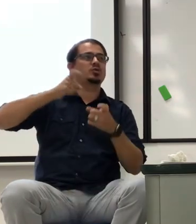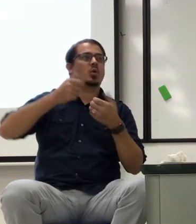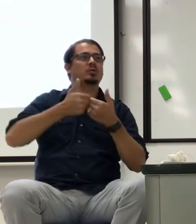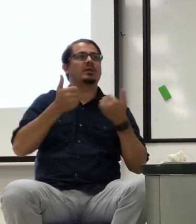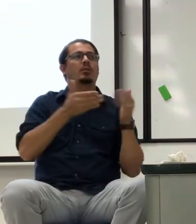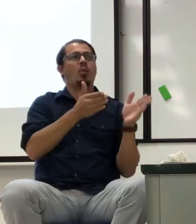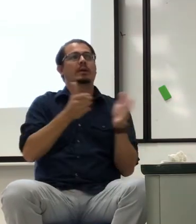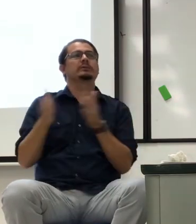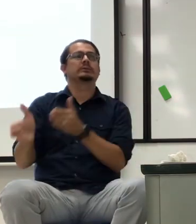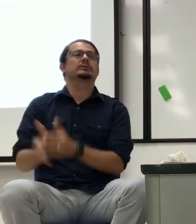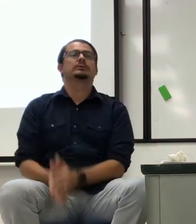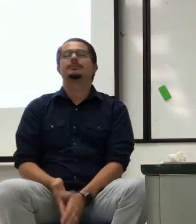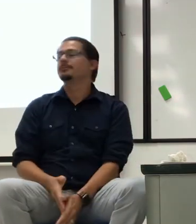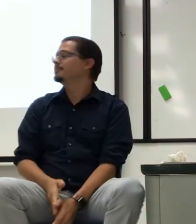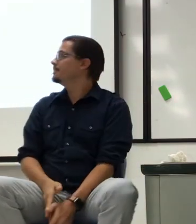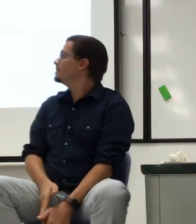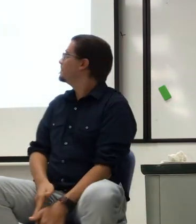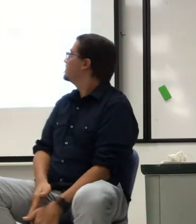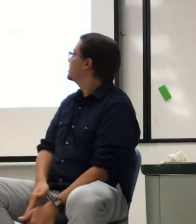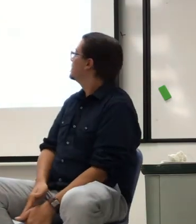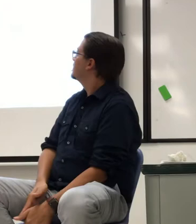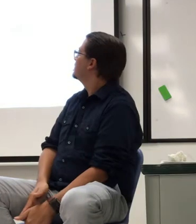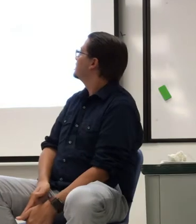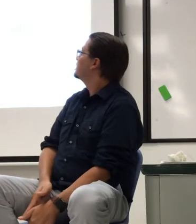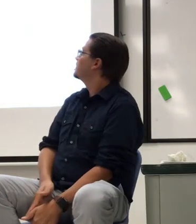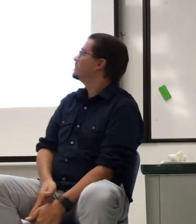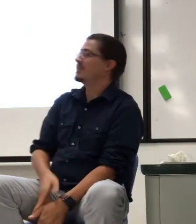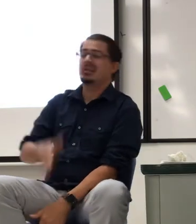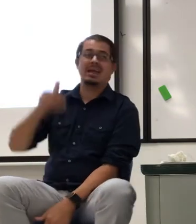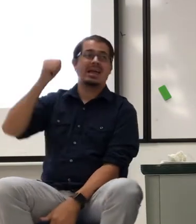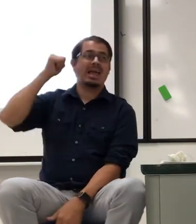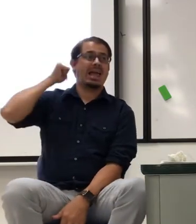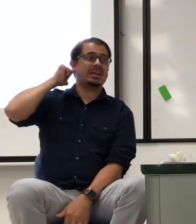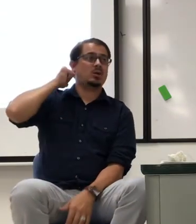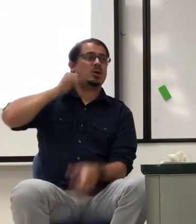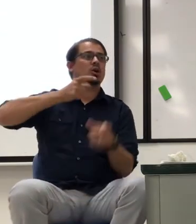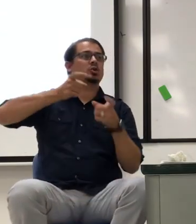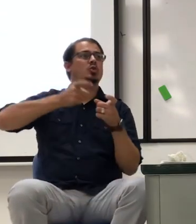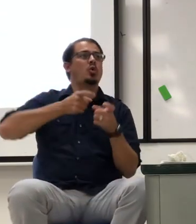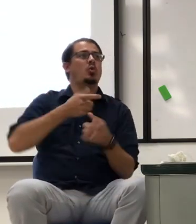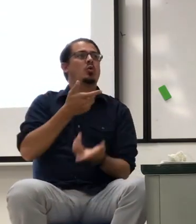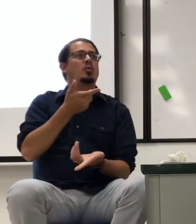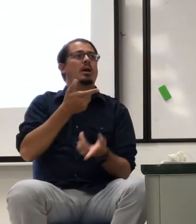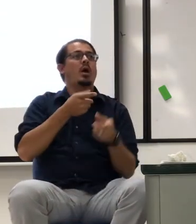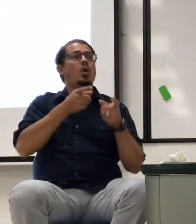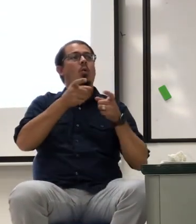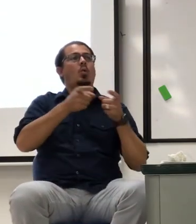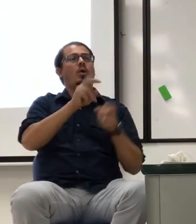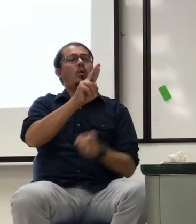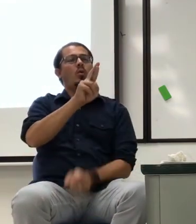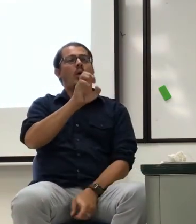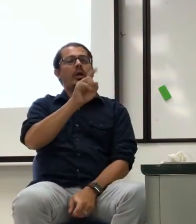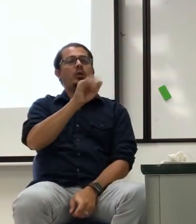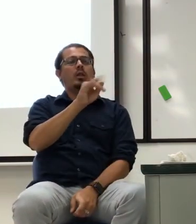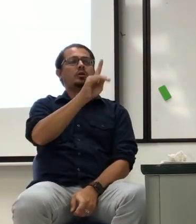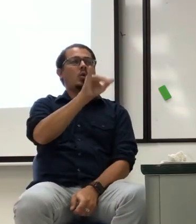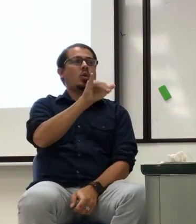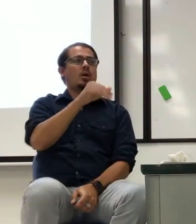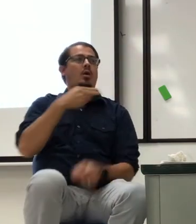ways. The anterior pituitary is controlled by regulatory hormones, but the posterior pituitary,